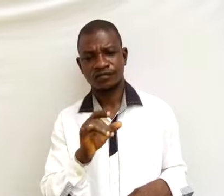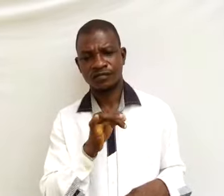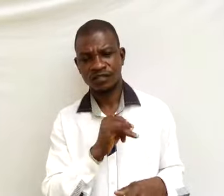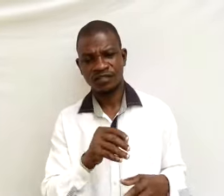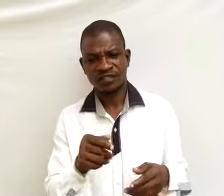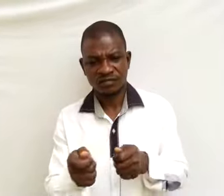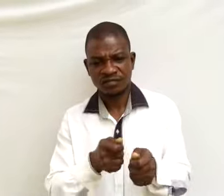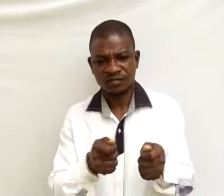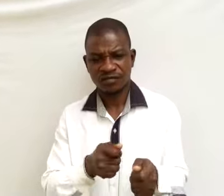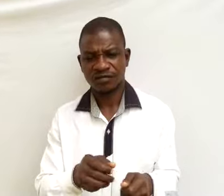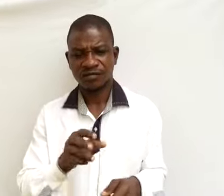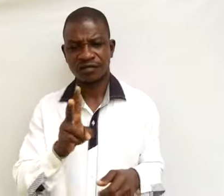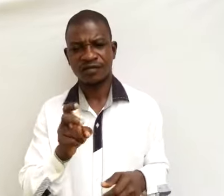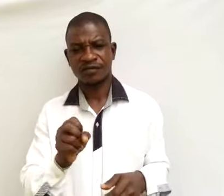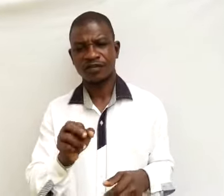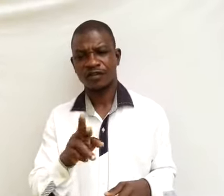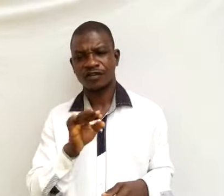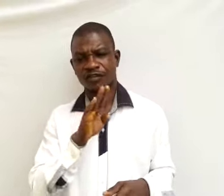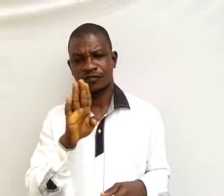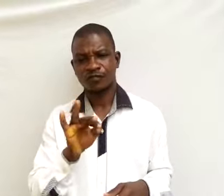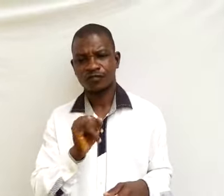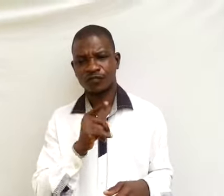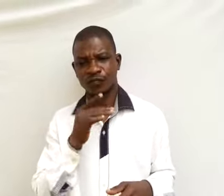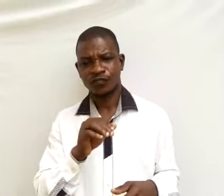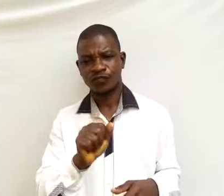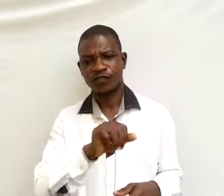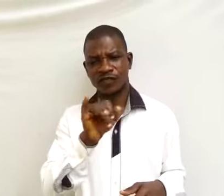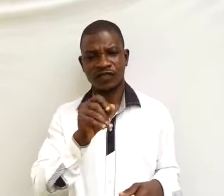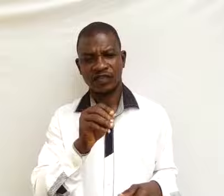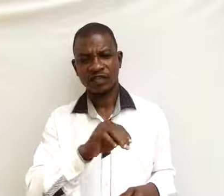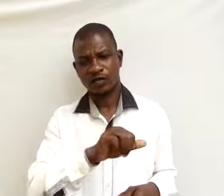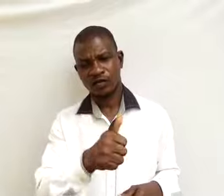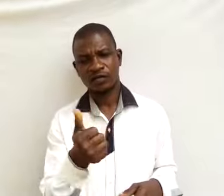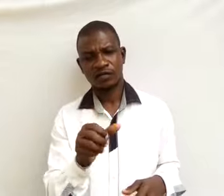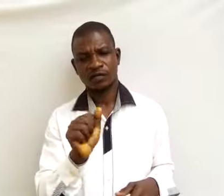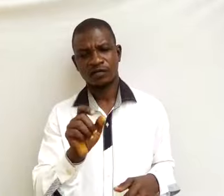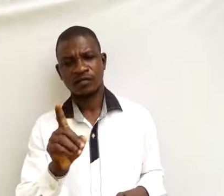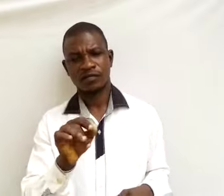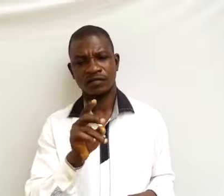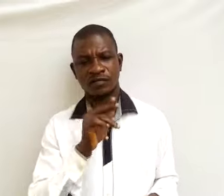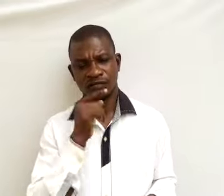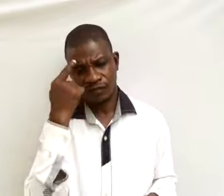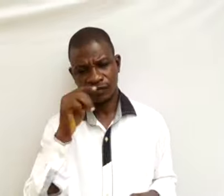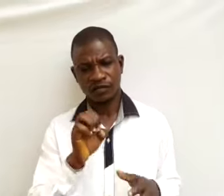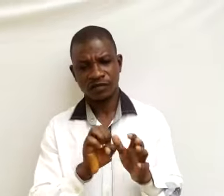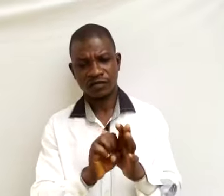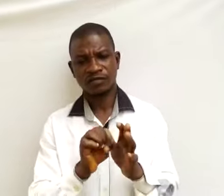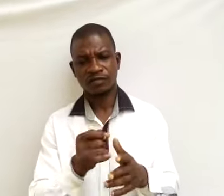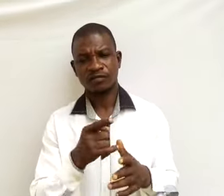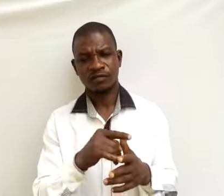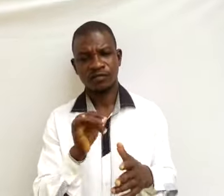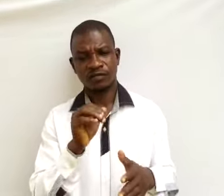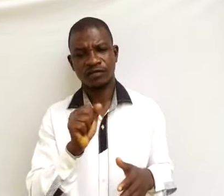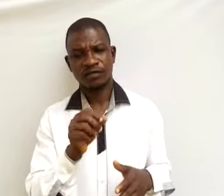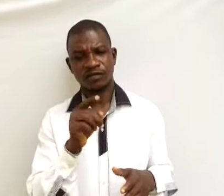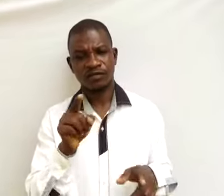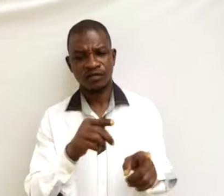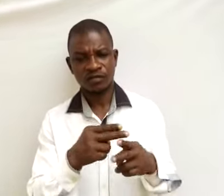modifies a verb, an adjective, or another adverb. For example, as soon as the chit-chat